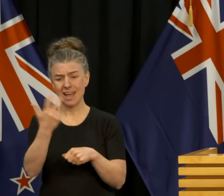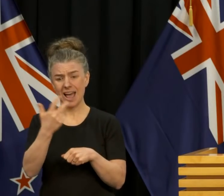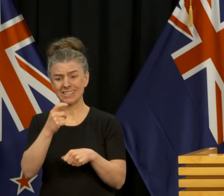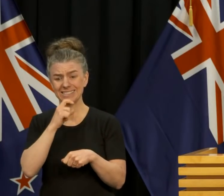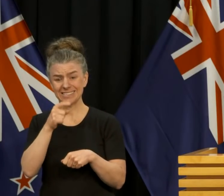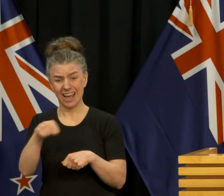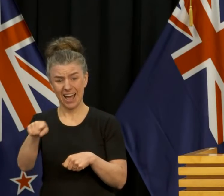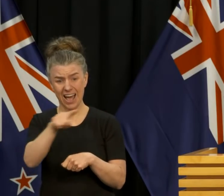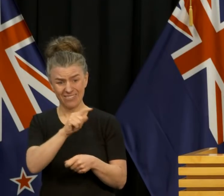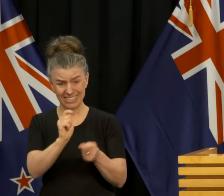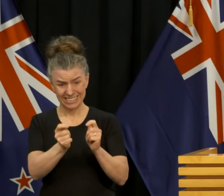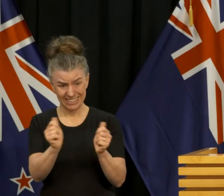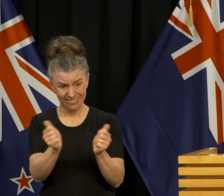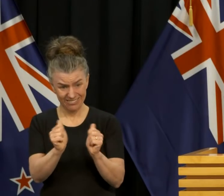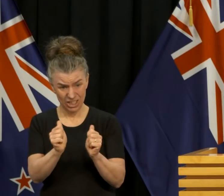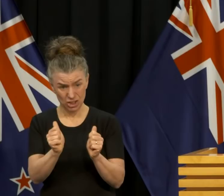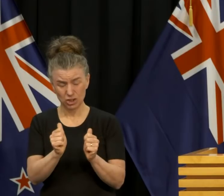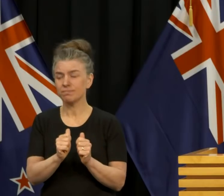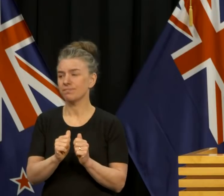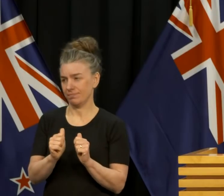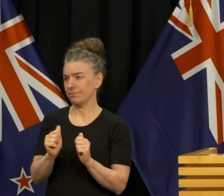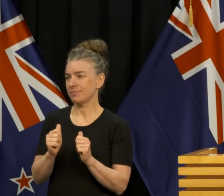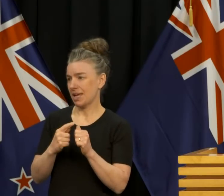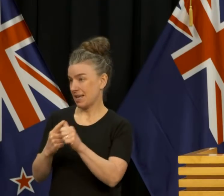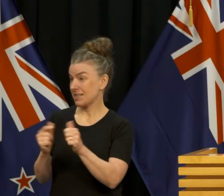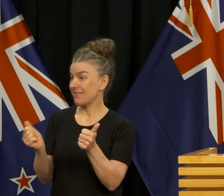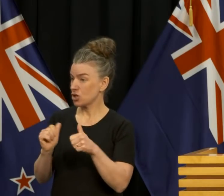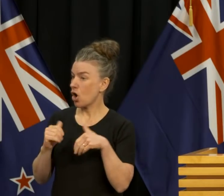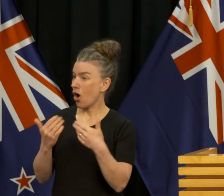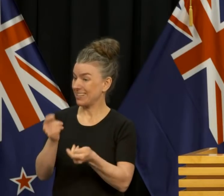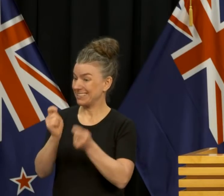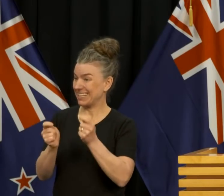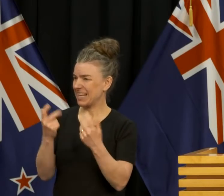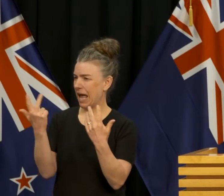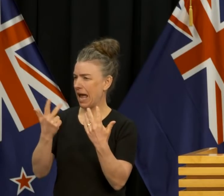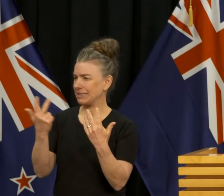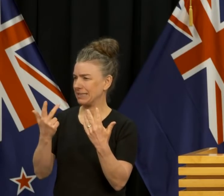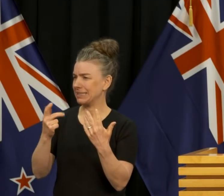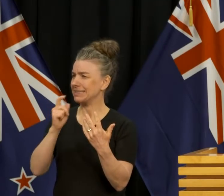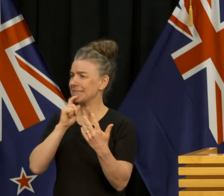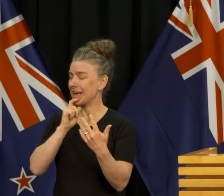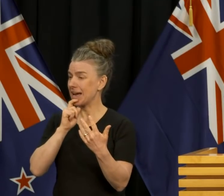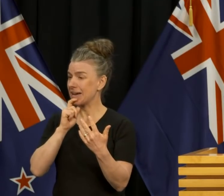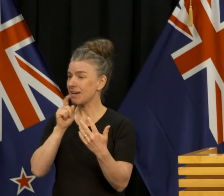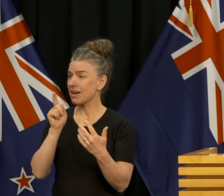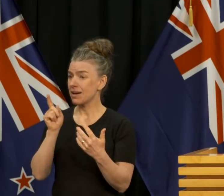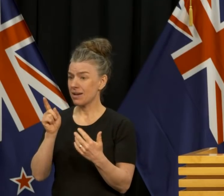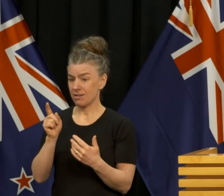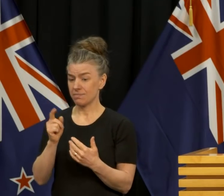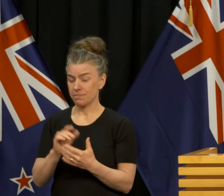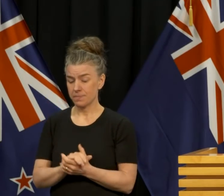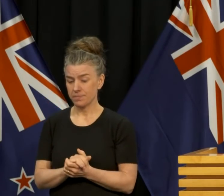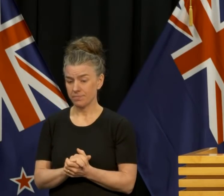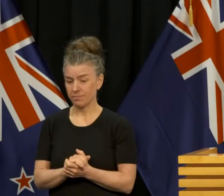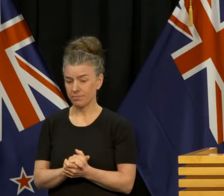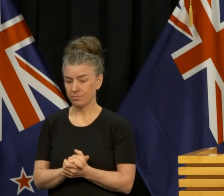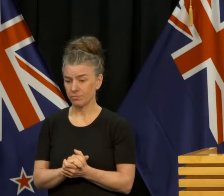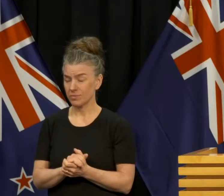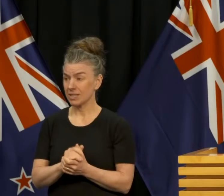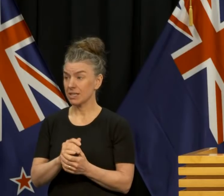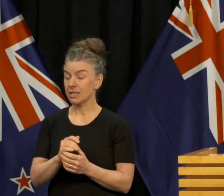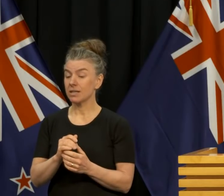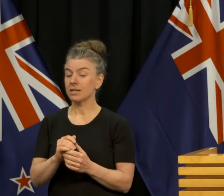tested? They've certainly been offered testing, so it's been clear to them. Now, bearing in mind that there is a test on immediately